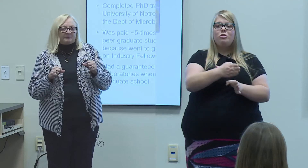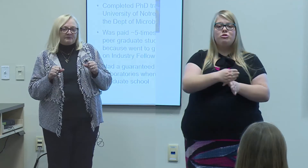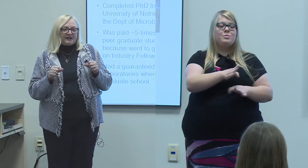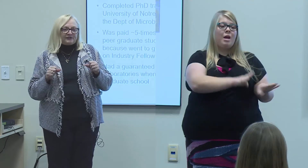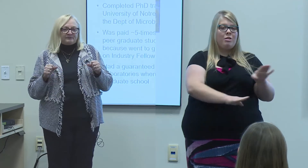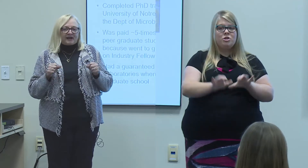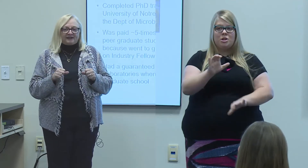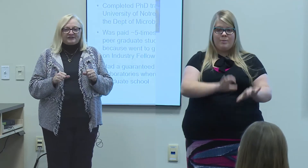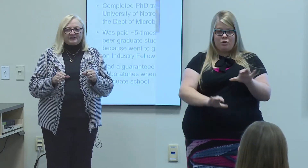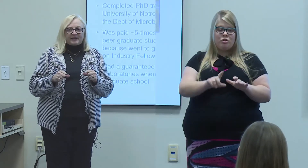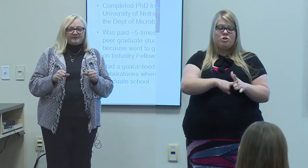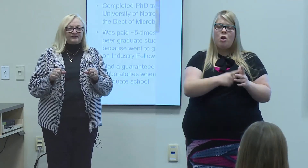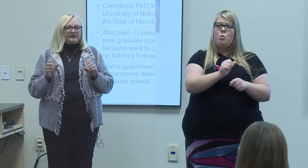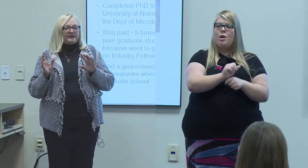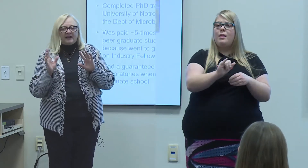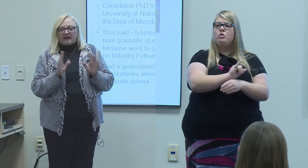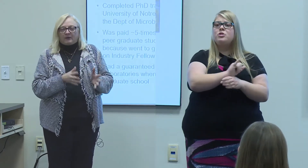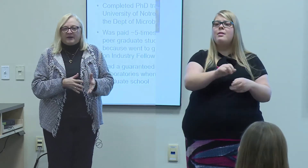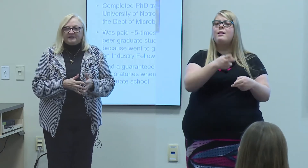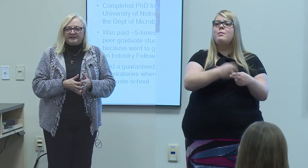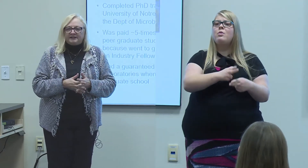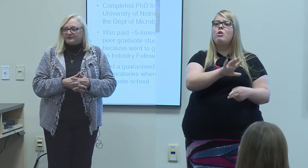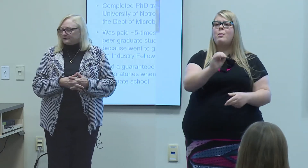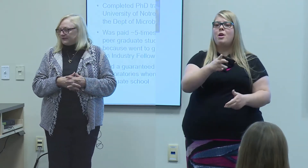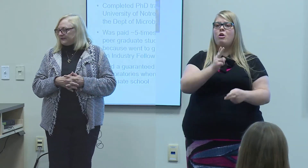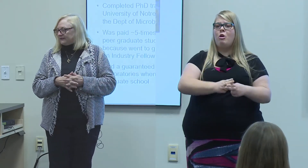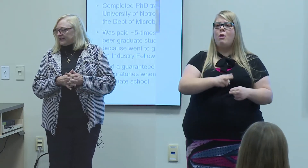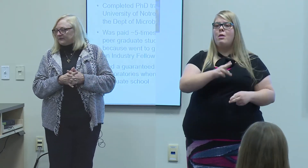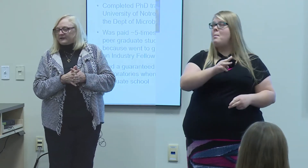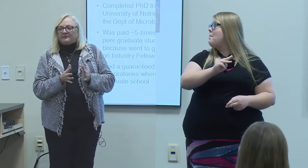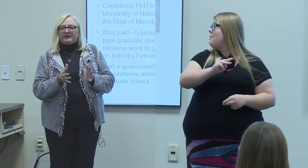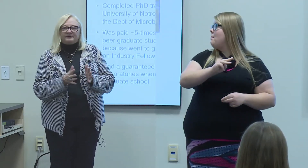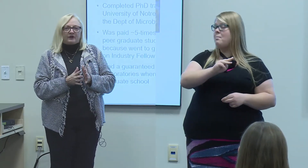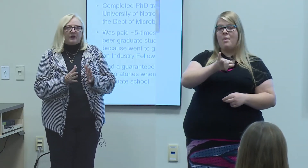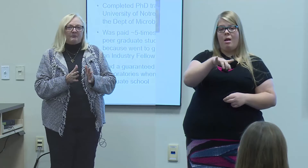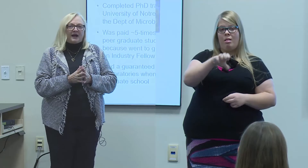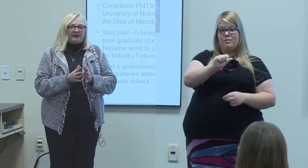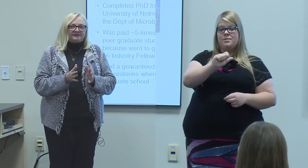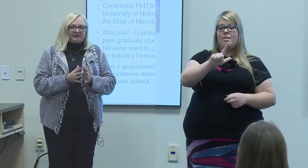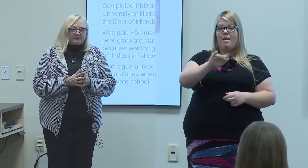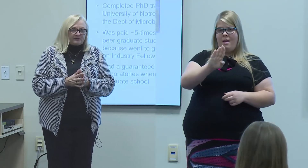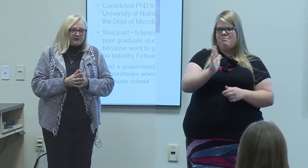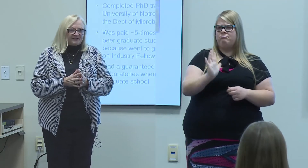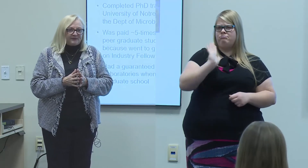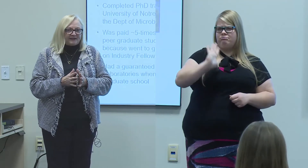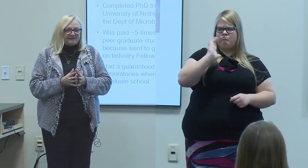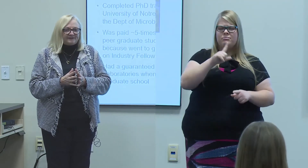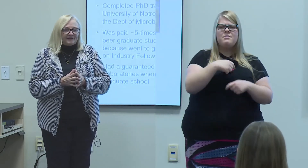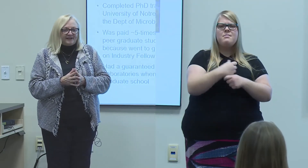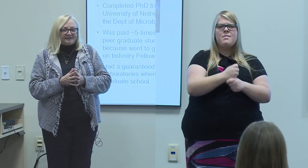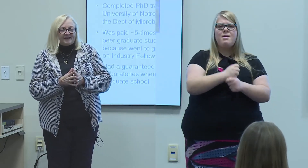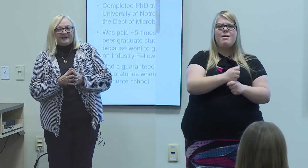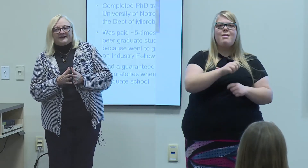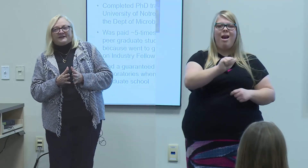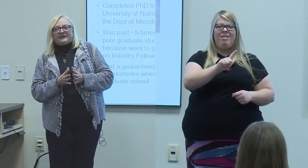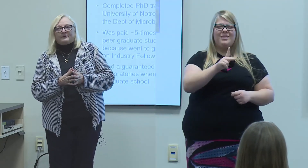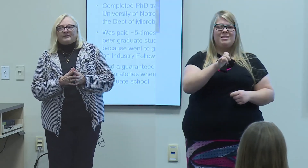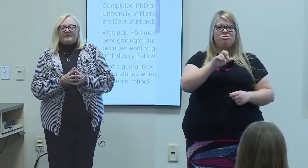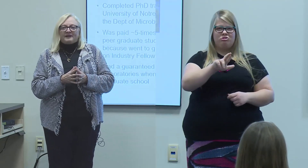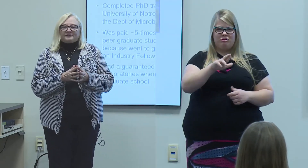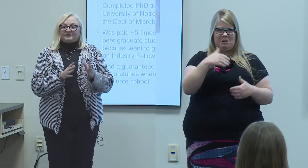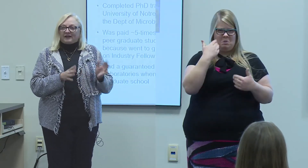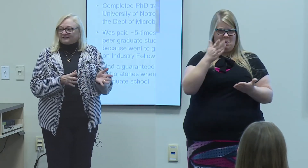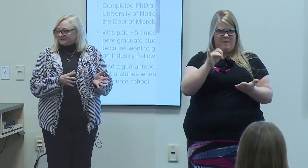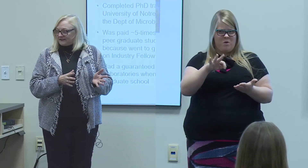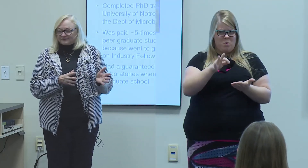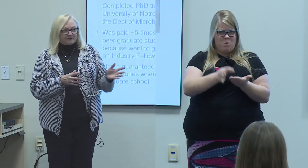had a double major in biology and chemistry. I went into industry. The name of the company was called Miles Laboratories back in those days. They were